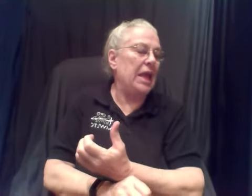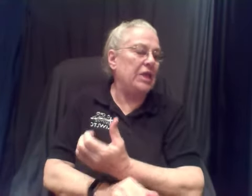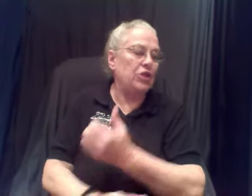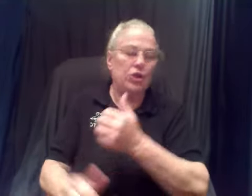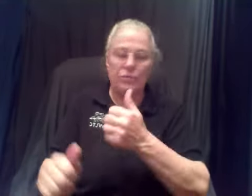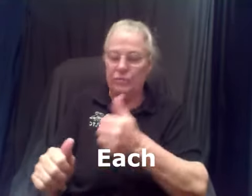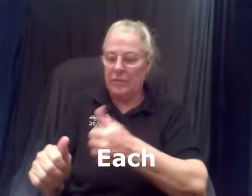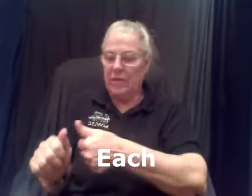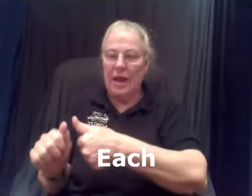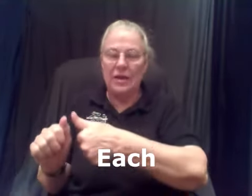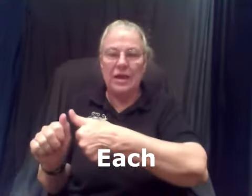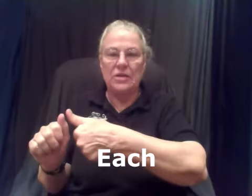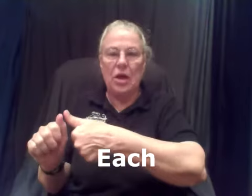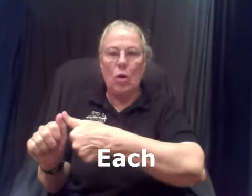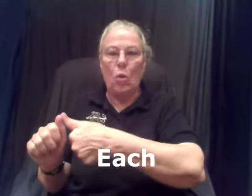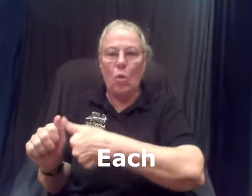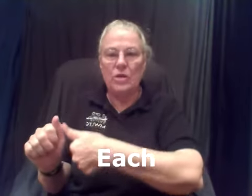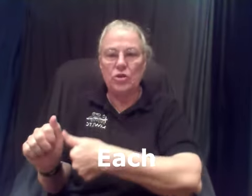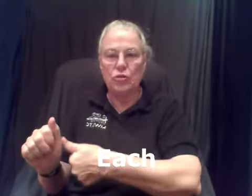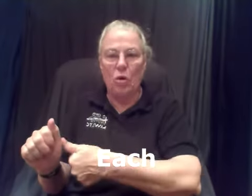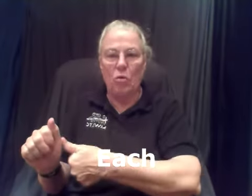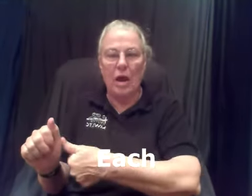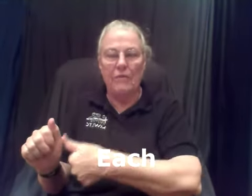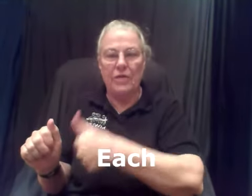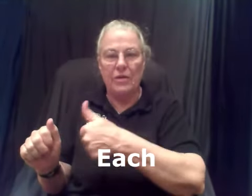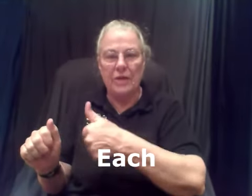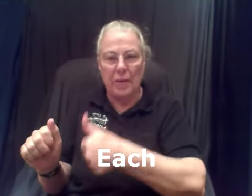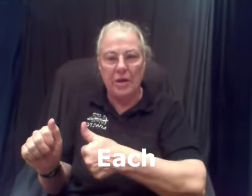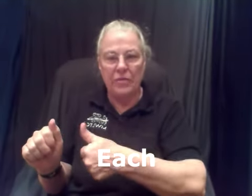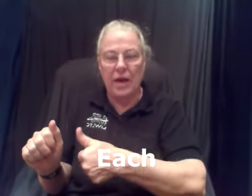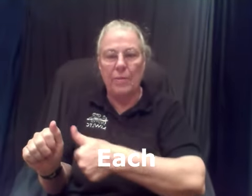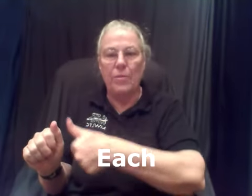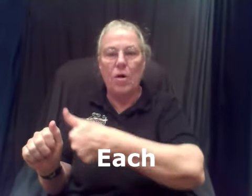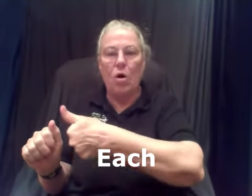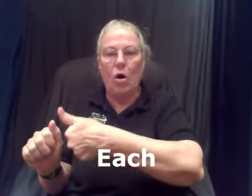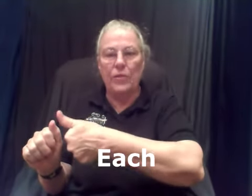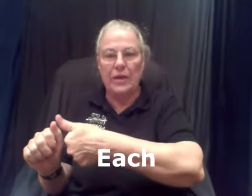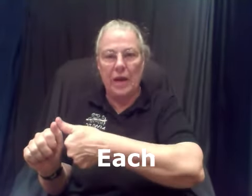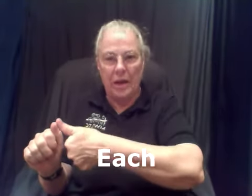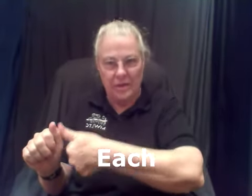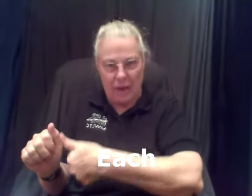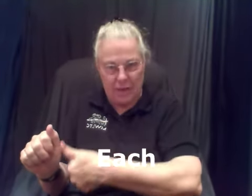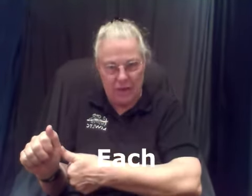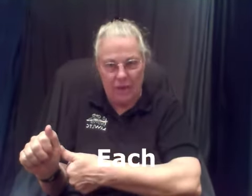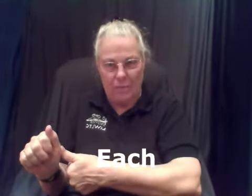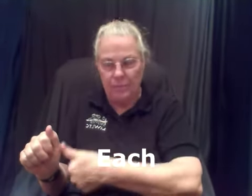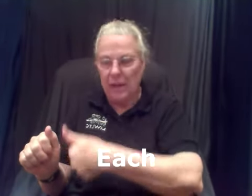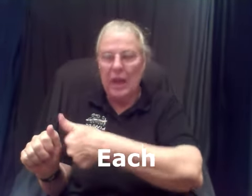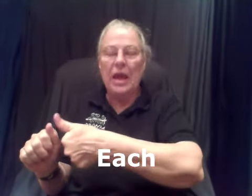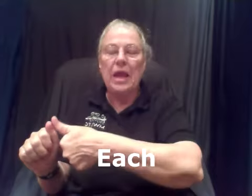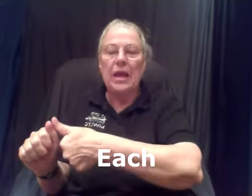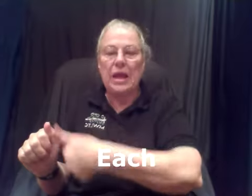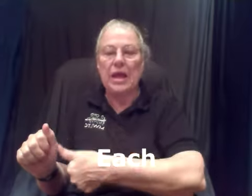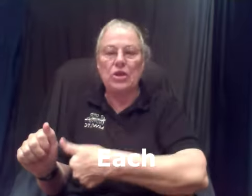Each. And that is one stroke of the dominant thumb on the non-dominant thumb. Each.